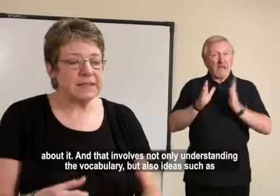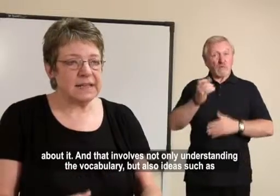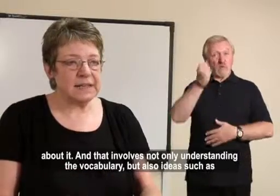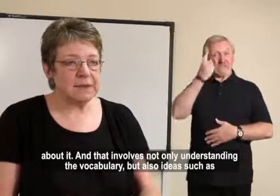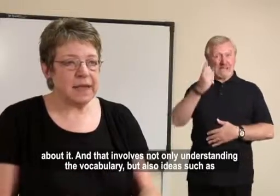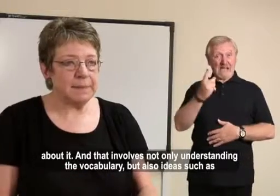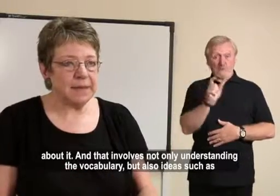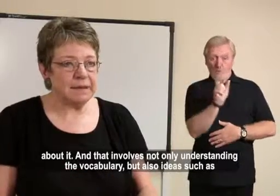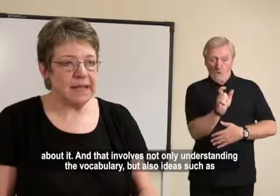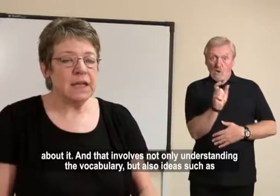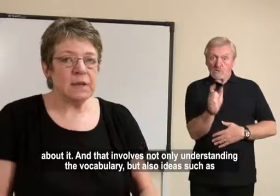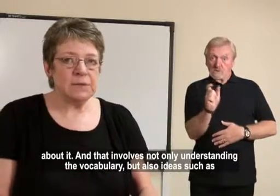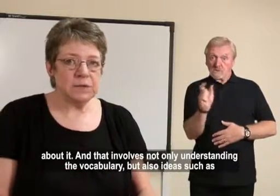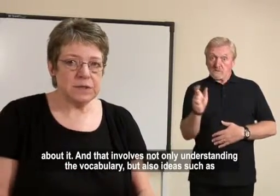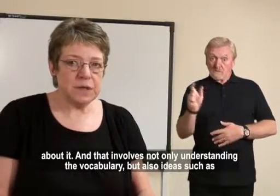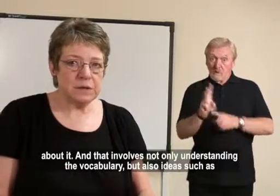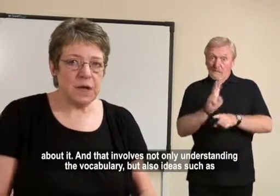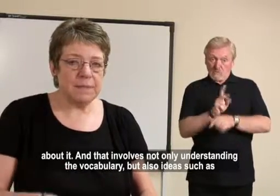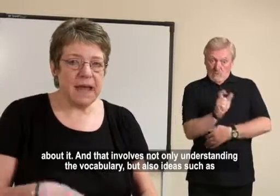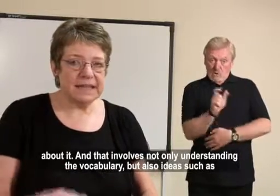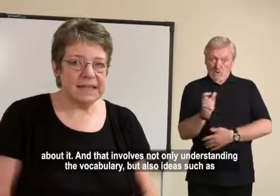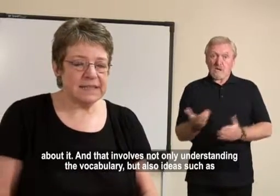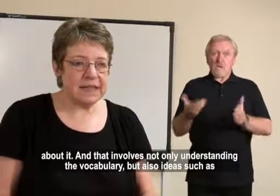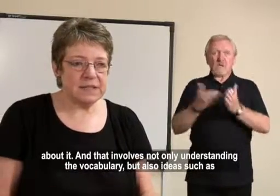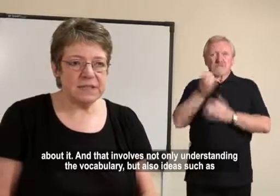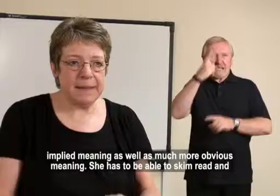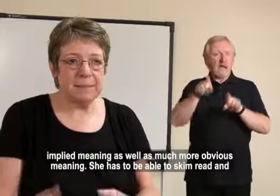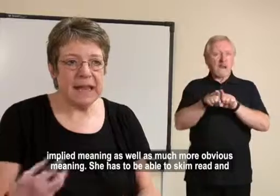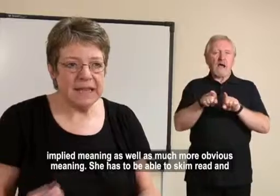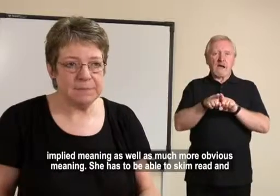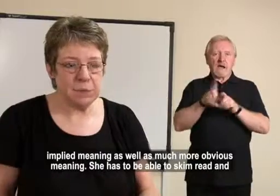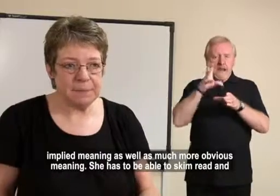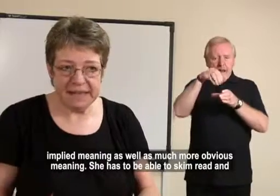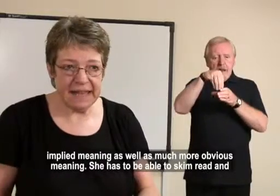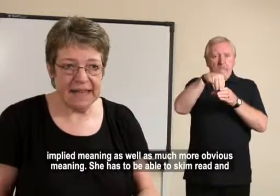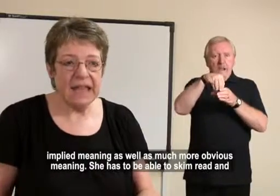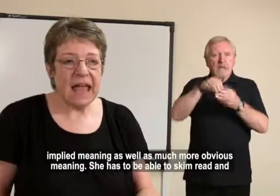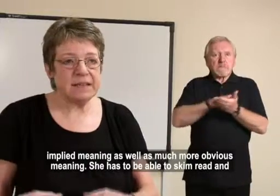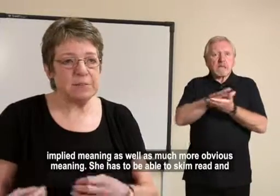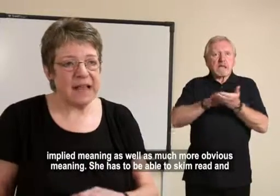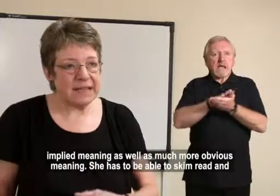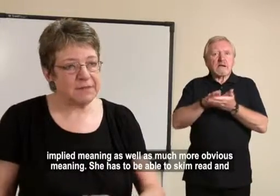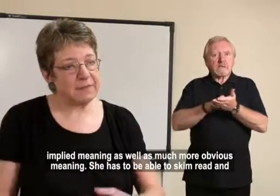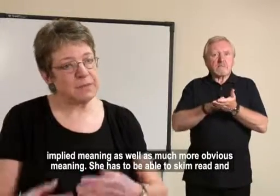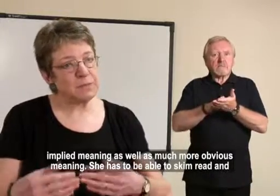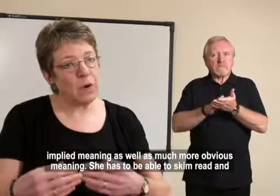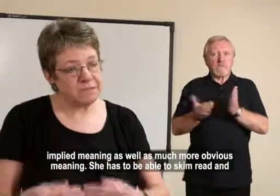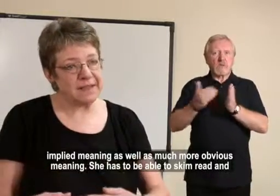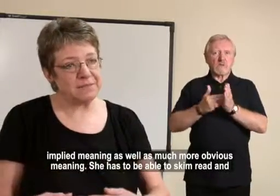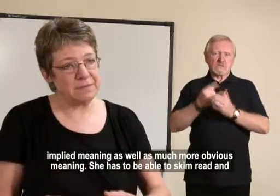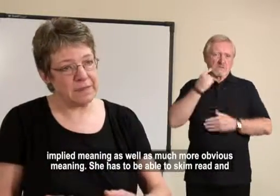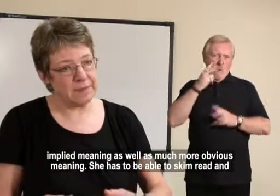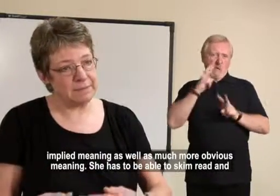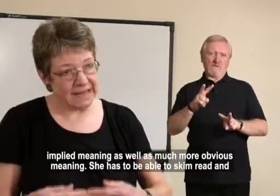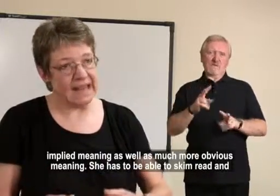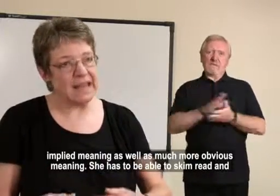only understanding the vocabulary, but also ideas such as implied meaning, as well as very much more